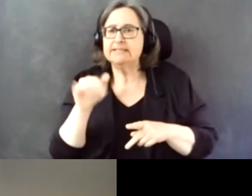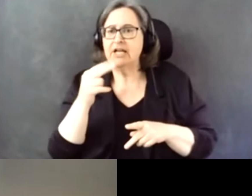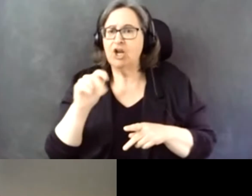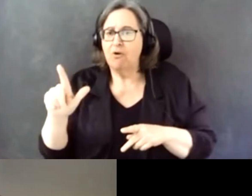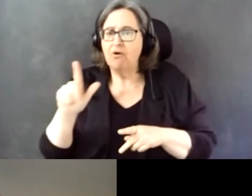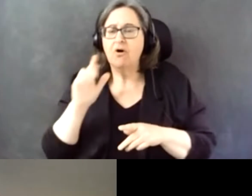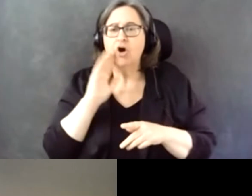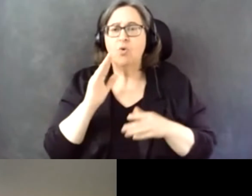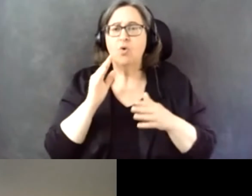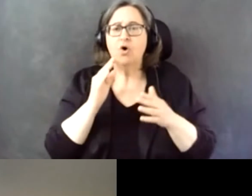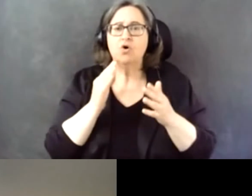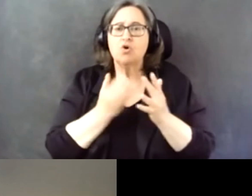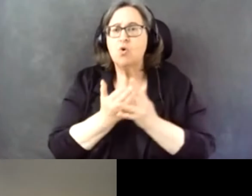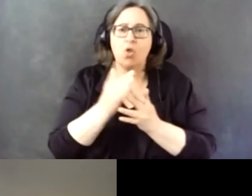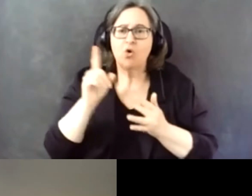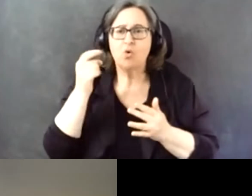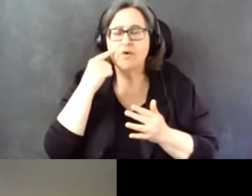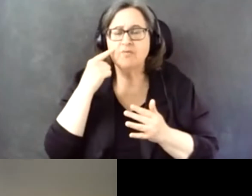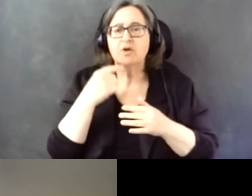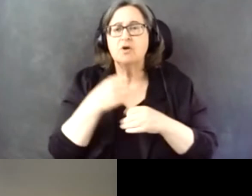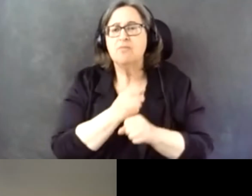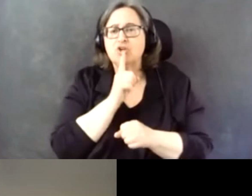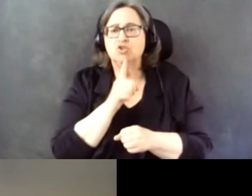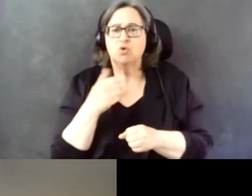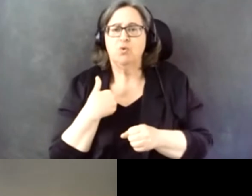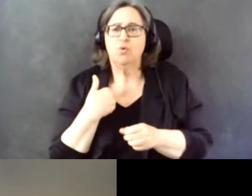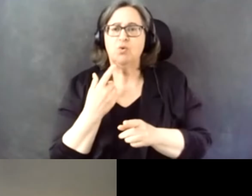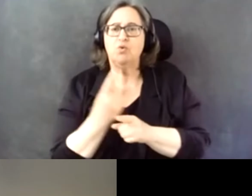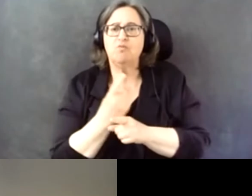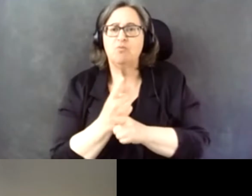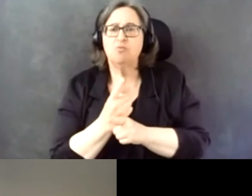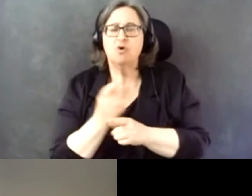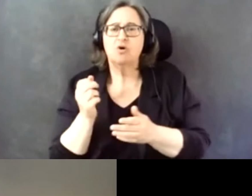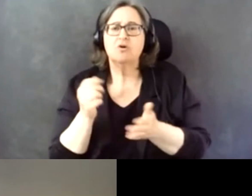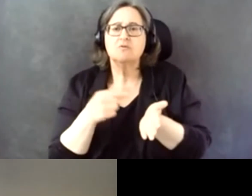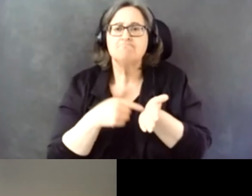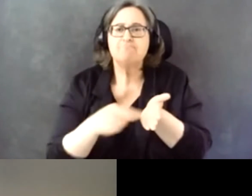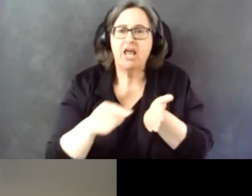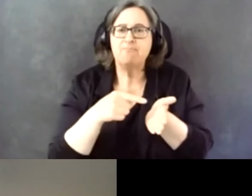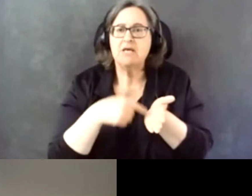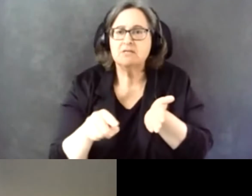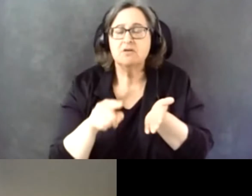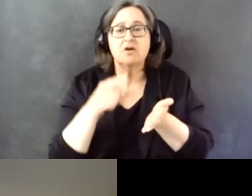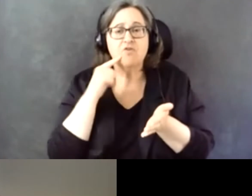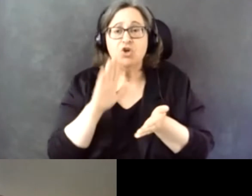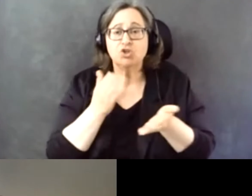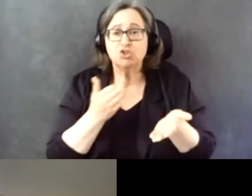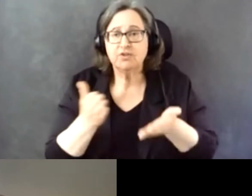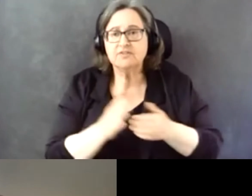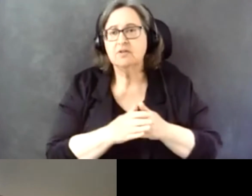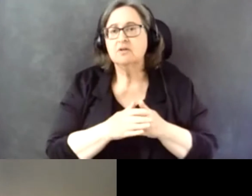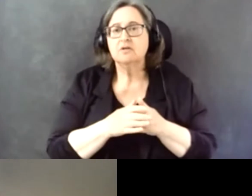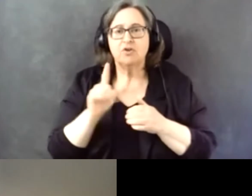navigate government ensure proper uh return of payment and from the services you provide be